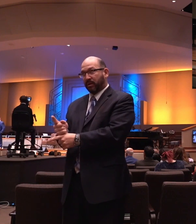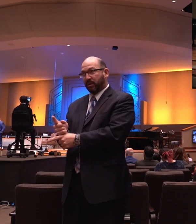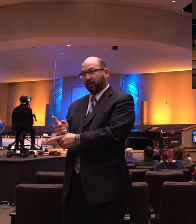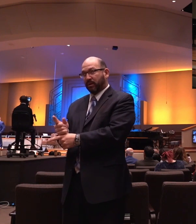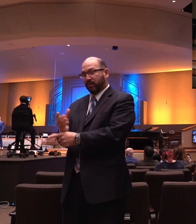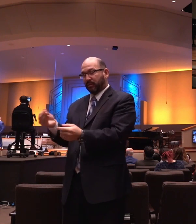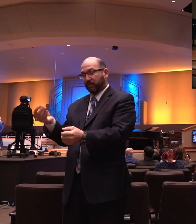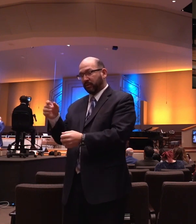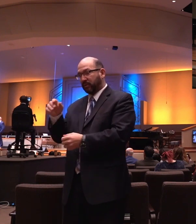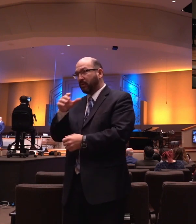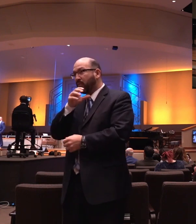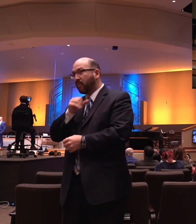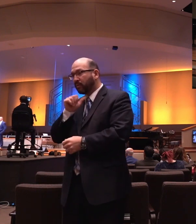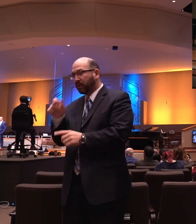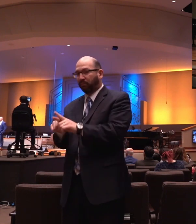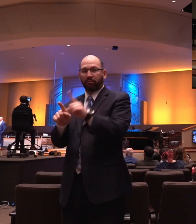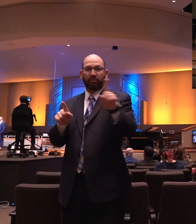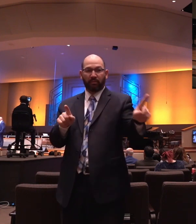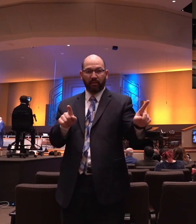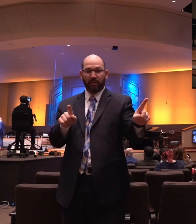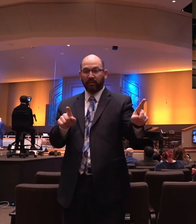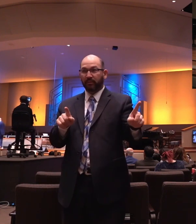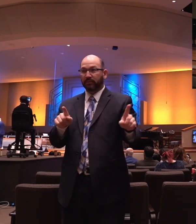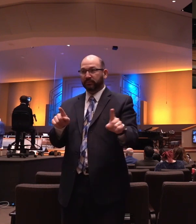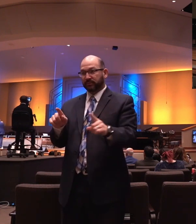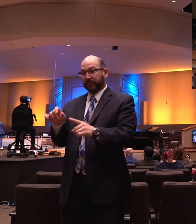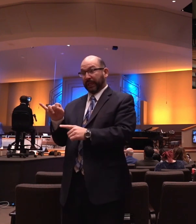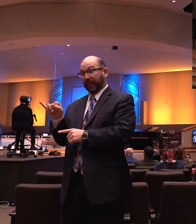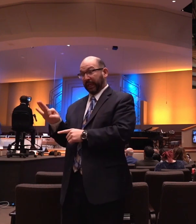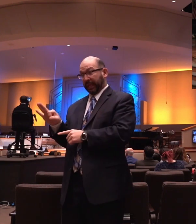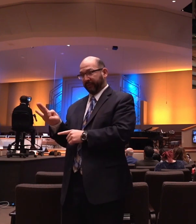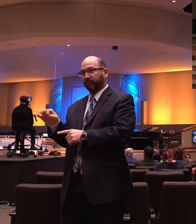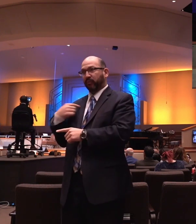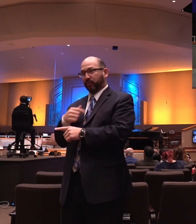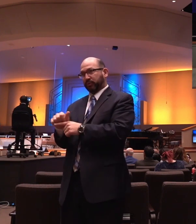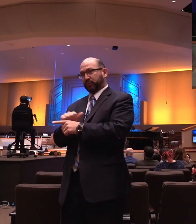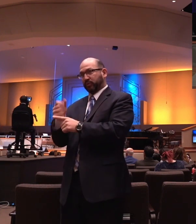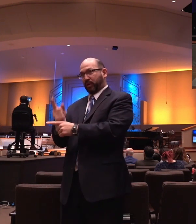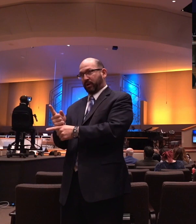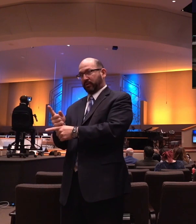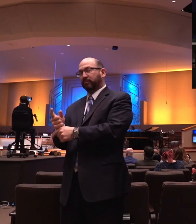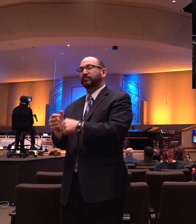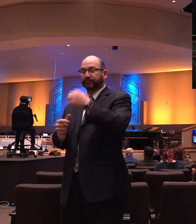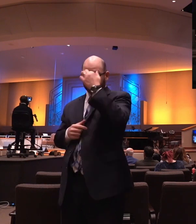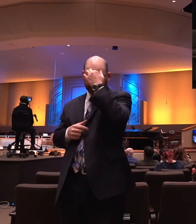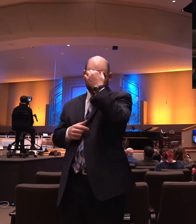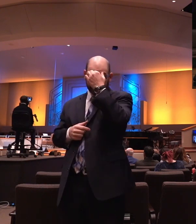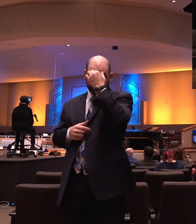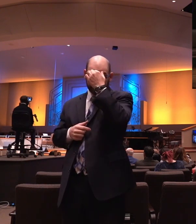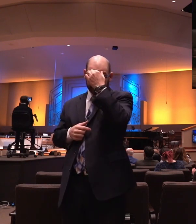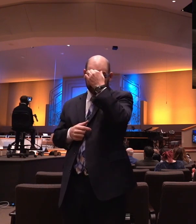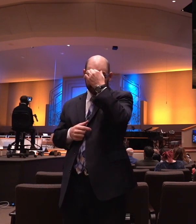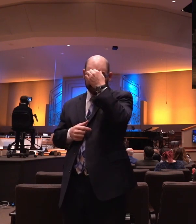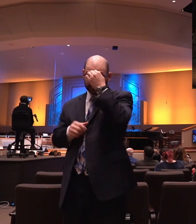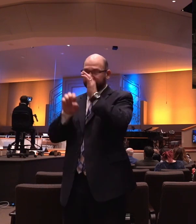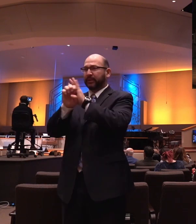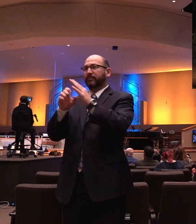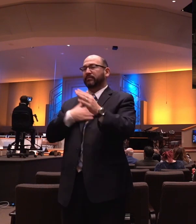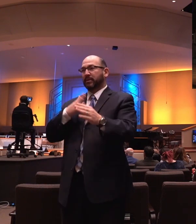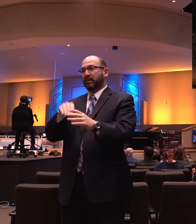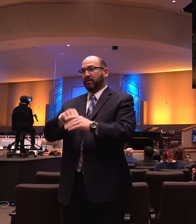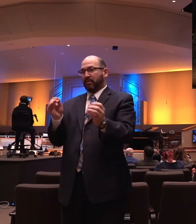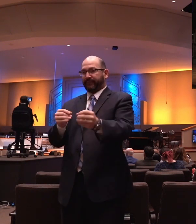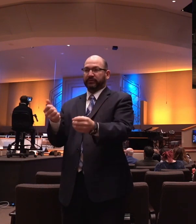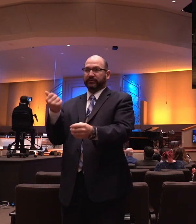When he's old, he'll not depart from it. There's a condition. I had this illustrated several years ago. I was in my office and